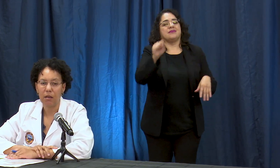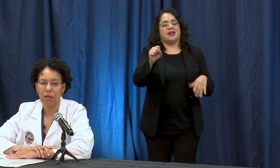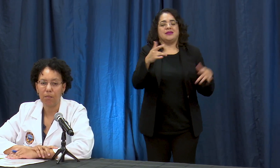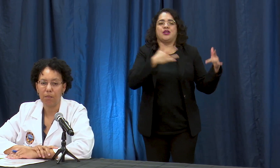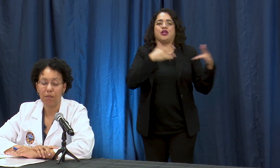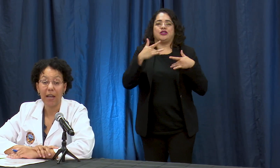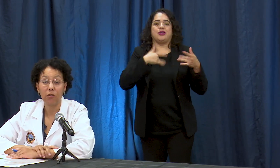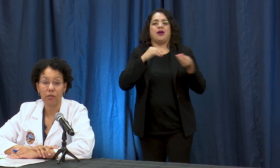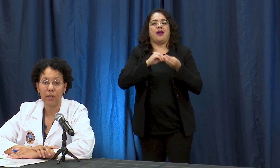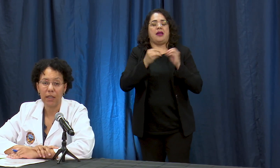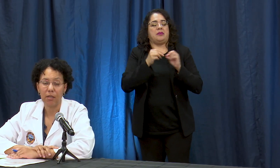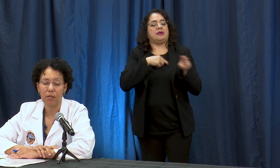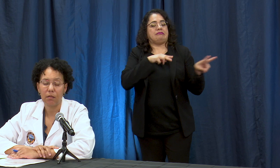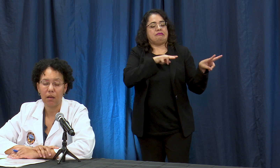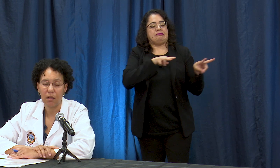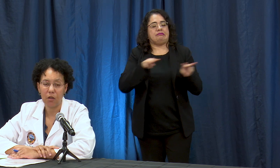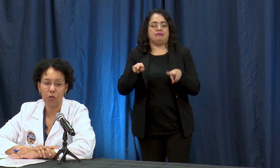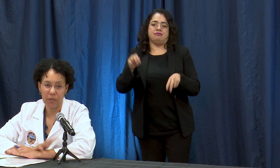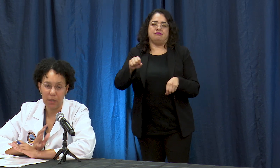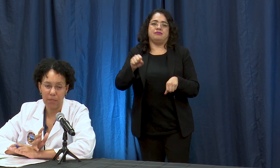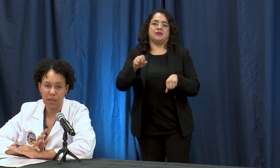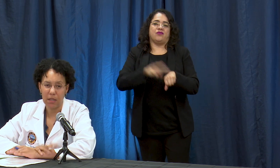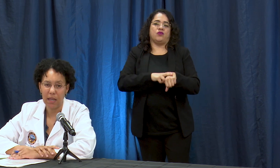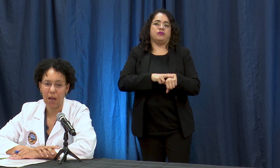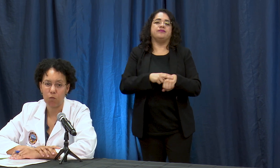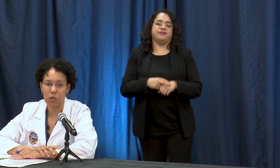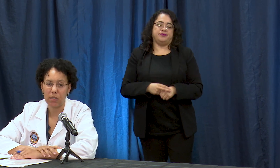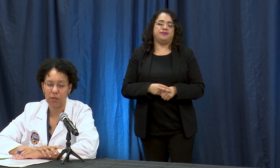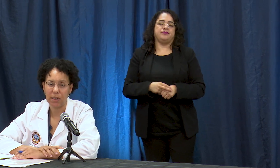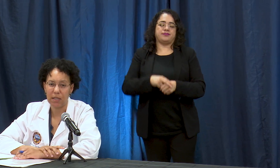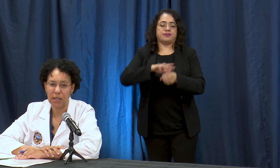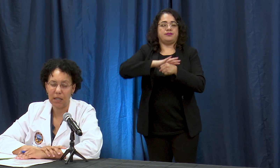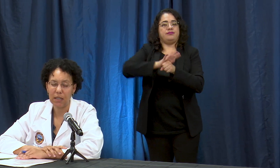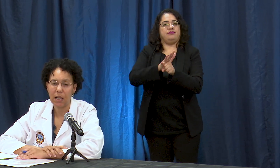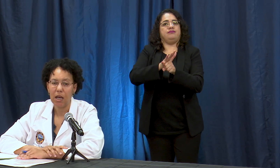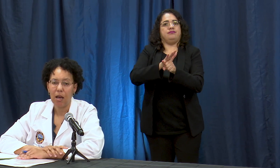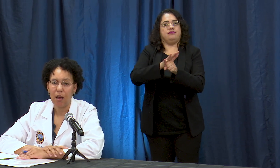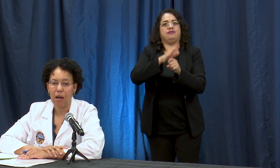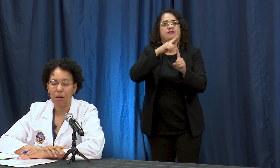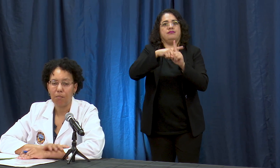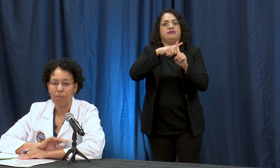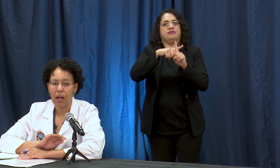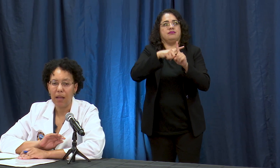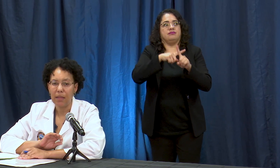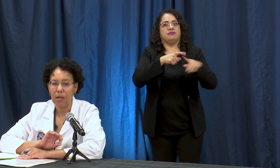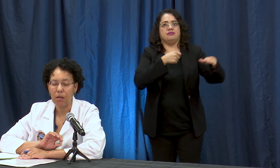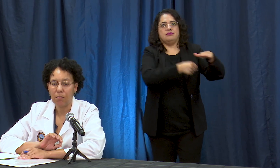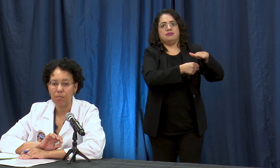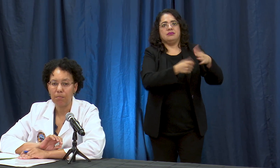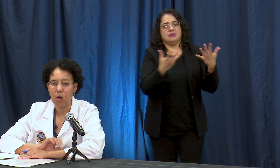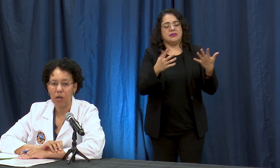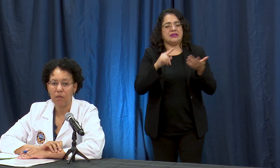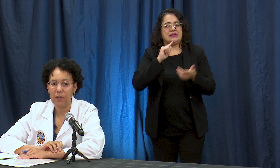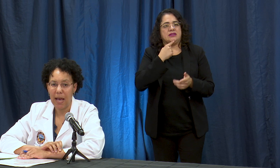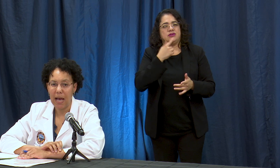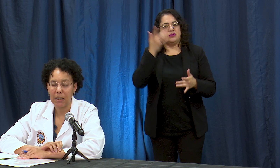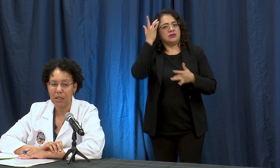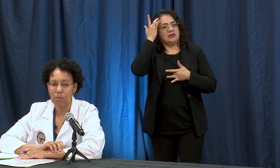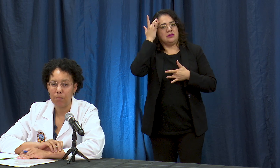concerning factor in COVID. It means that they have more serious disease. I think